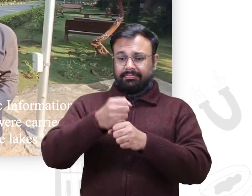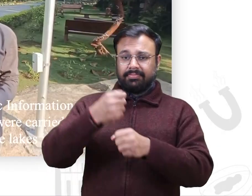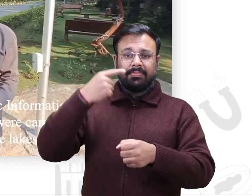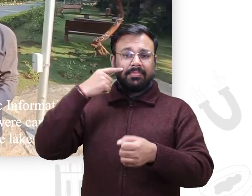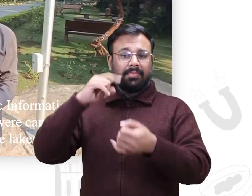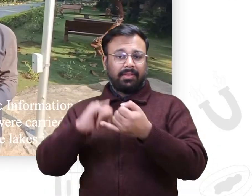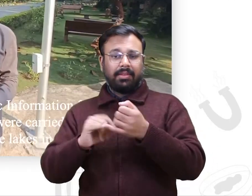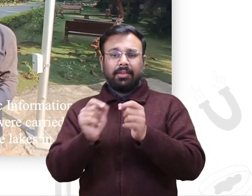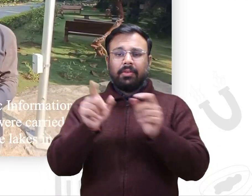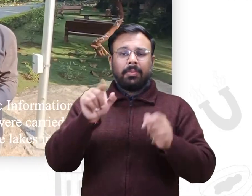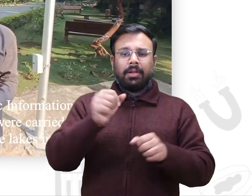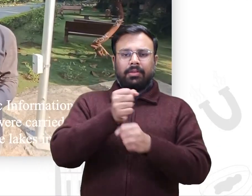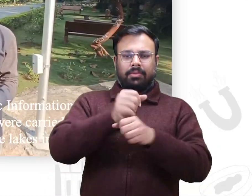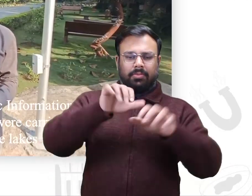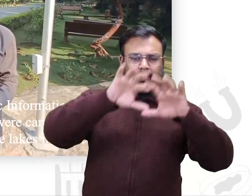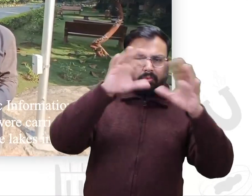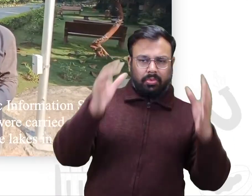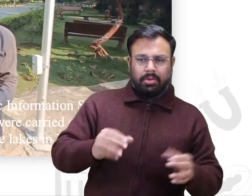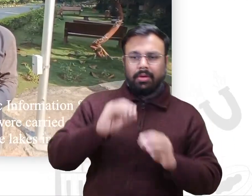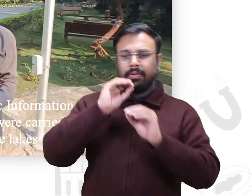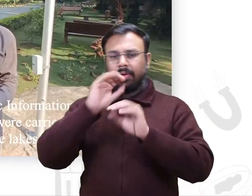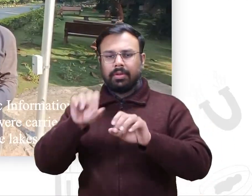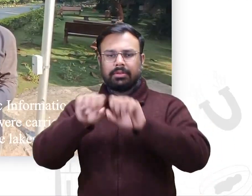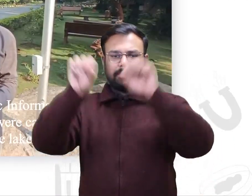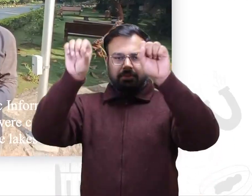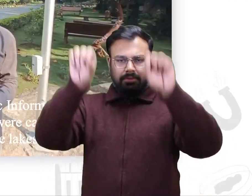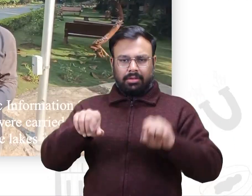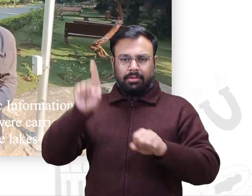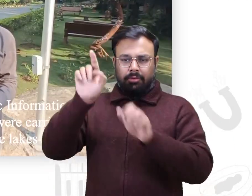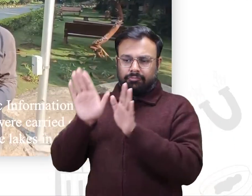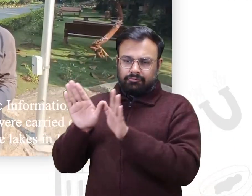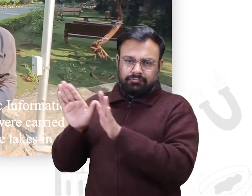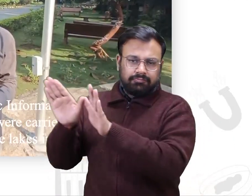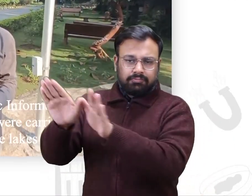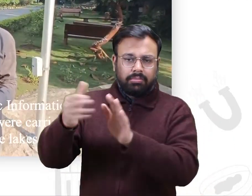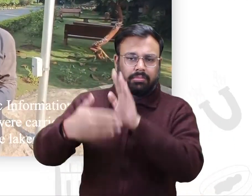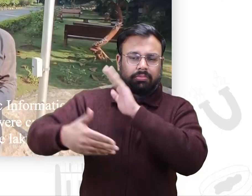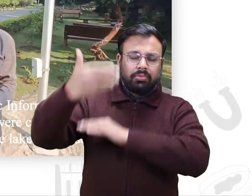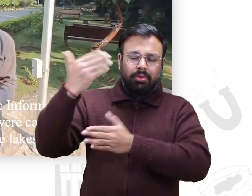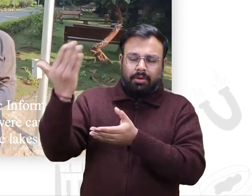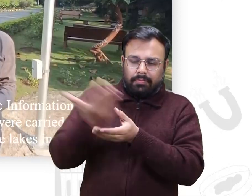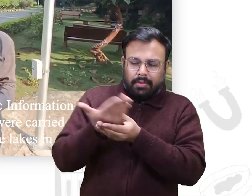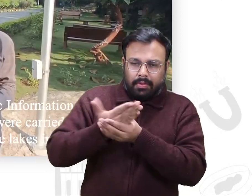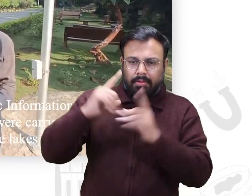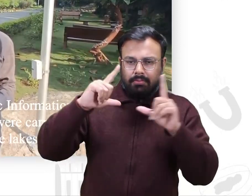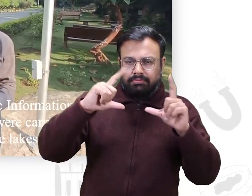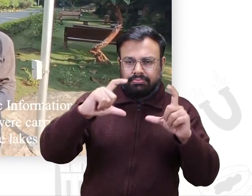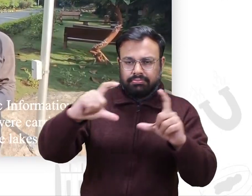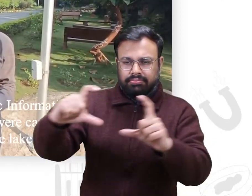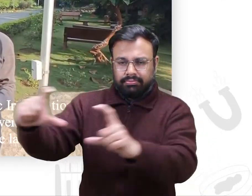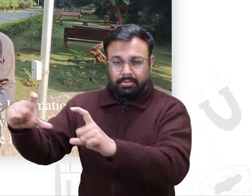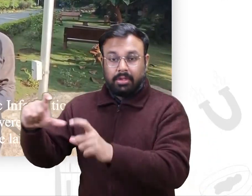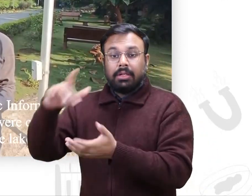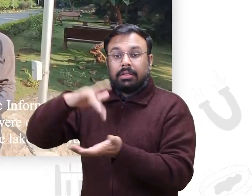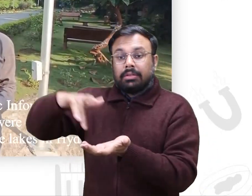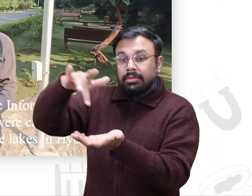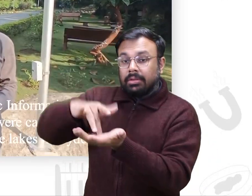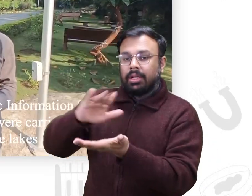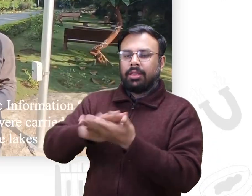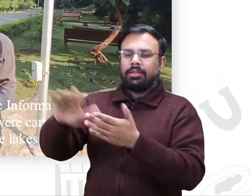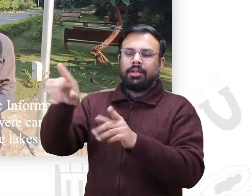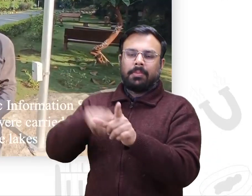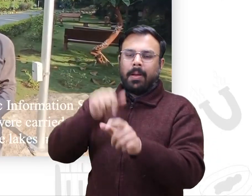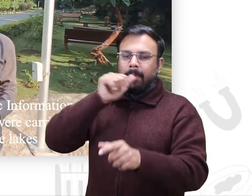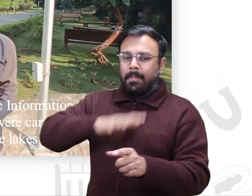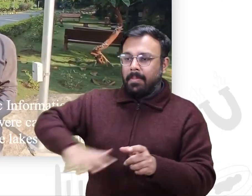Basic remote sensing, GIS and historical satellite imagery visualization were carried out to assess the extent of degradation of